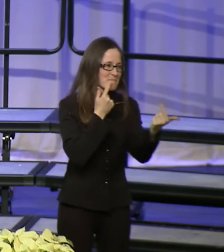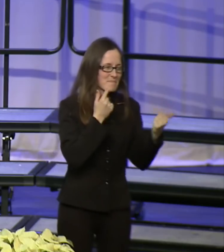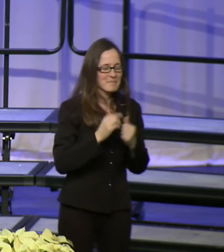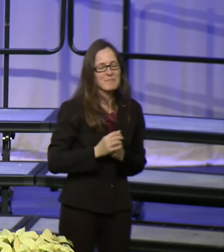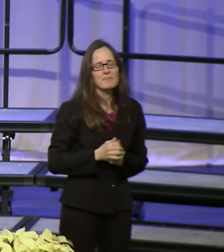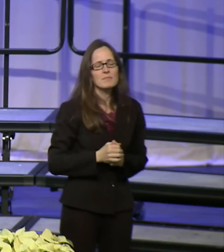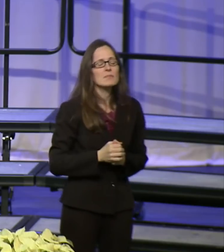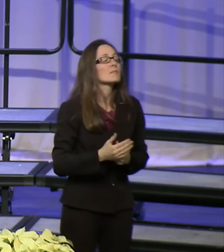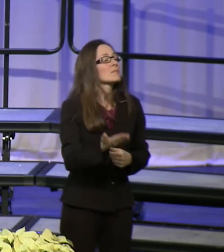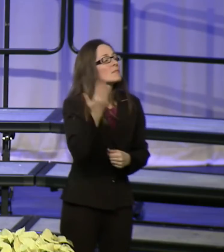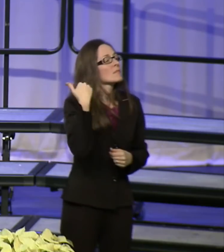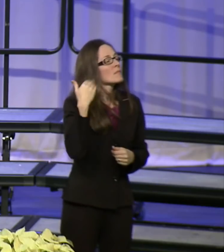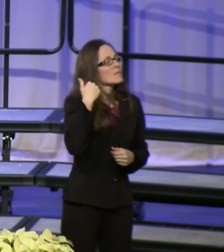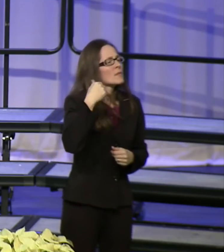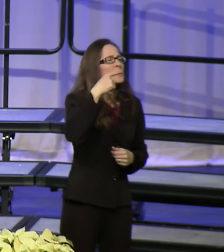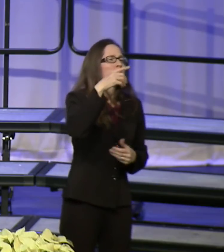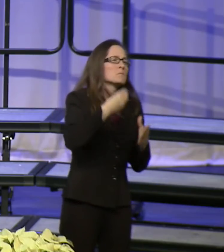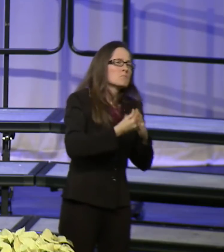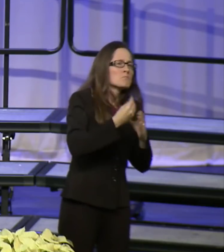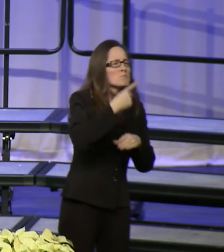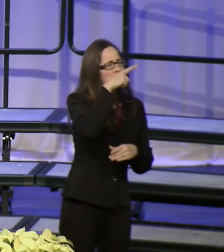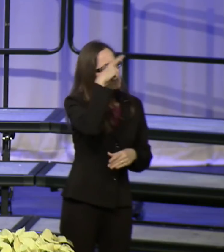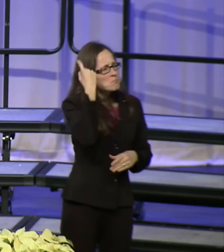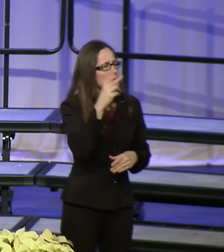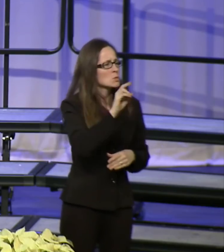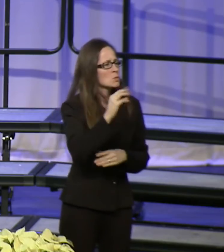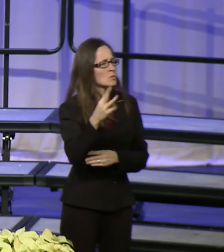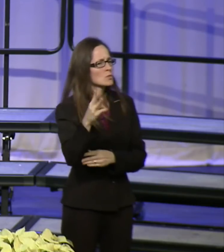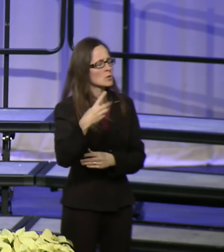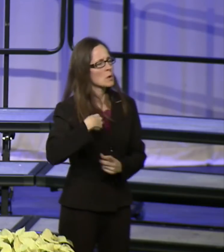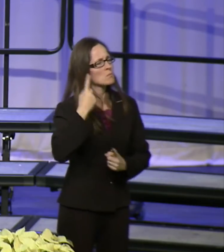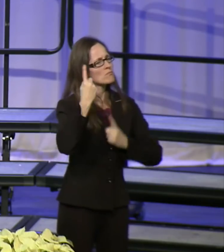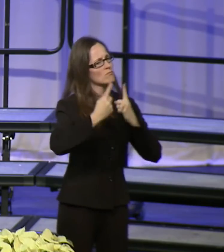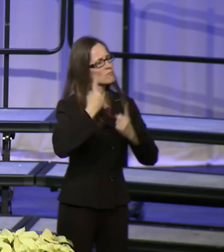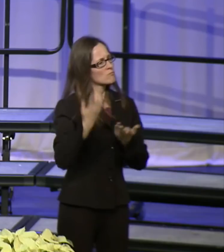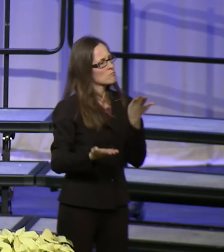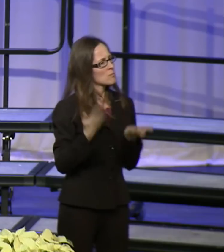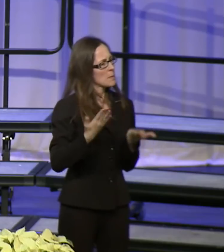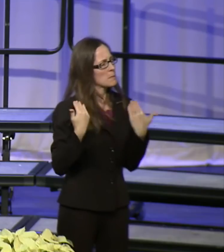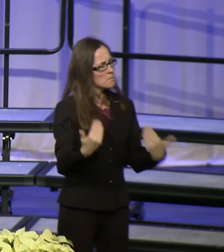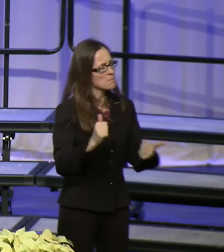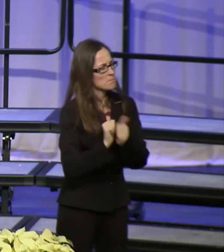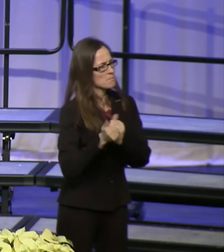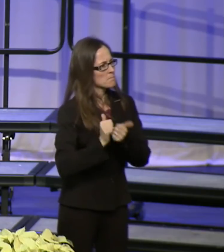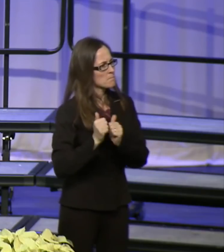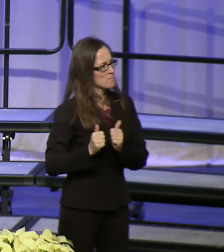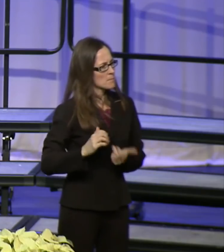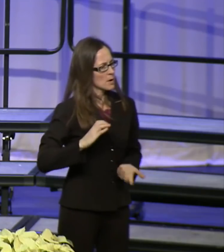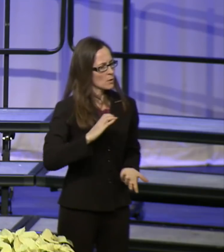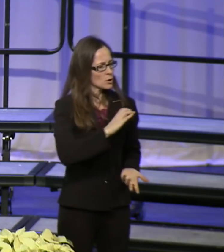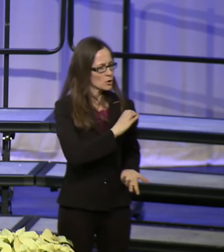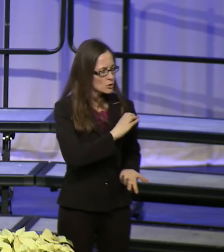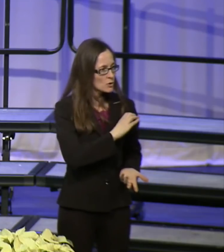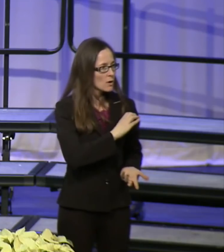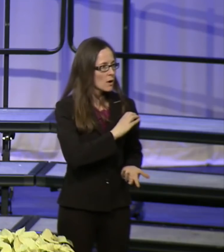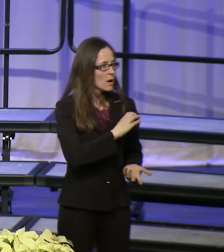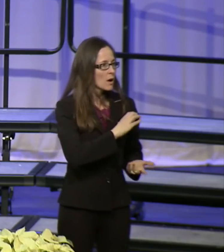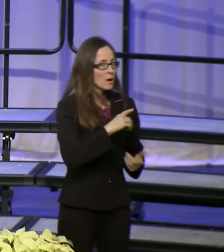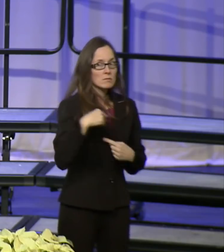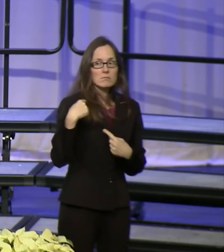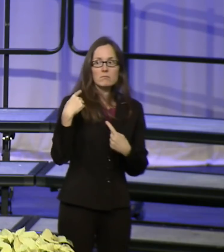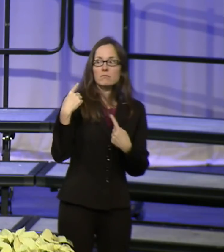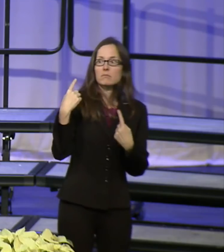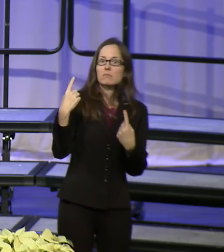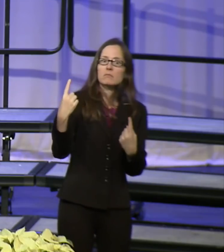of 2016 to be exact, I first thought about running for county council. Fast forward to today, after the countless doors,